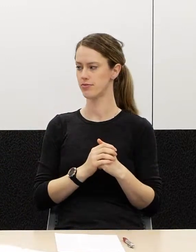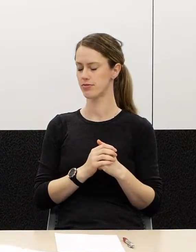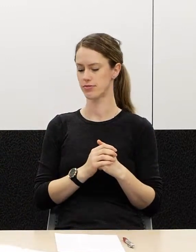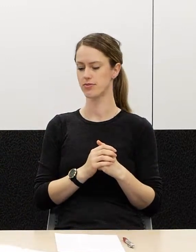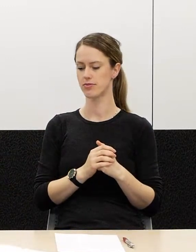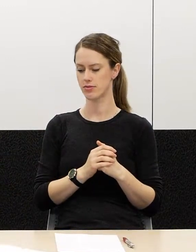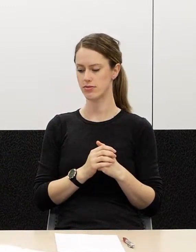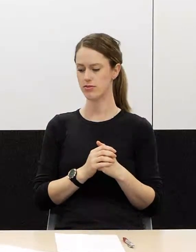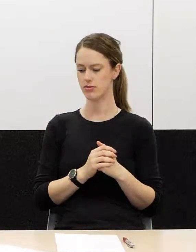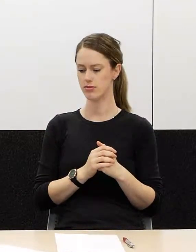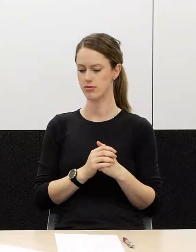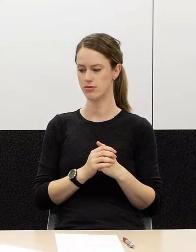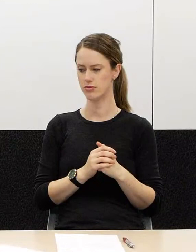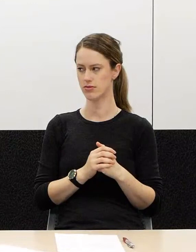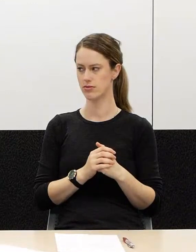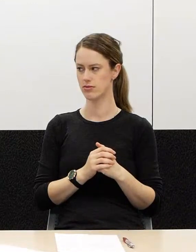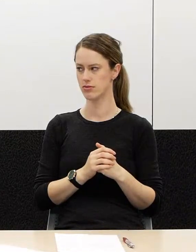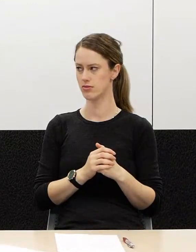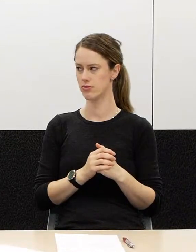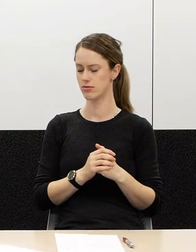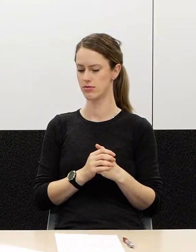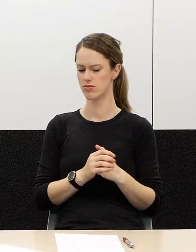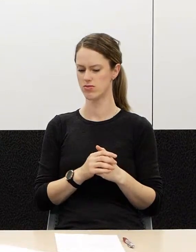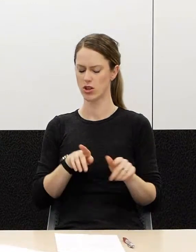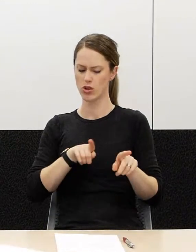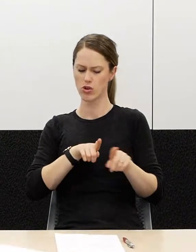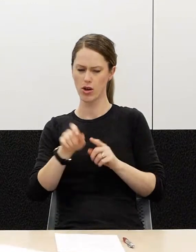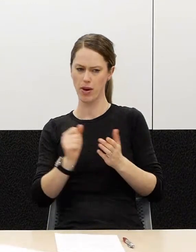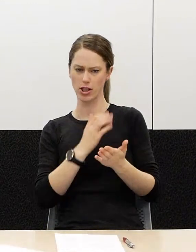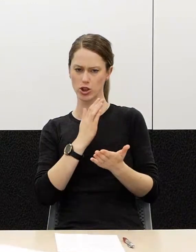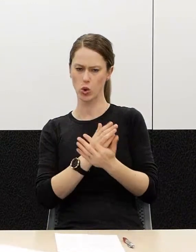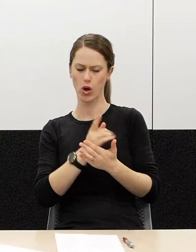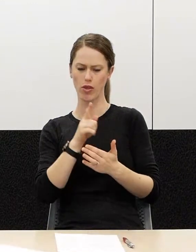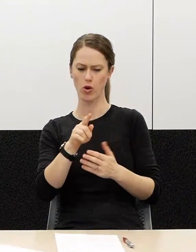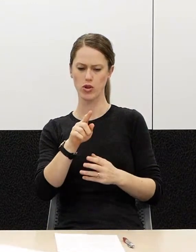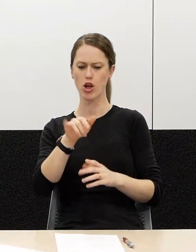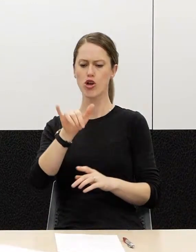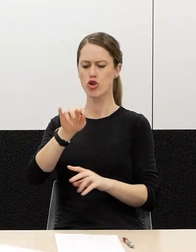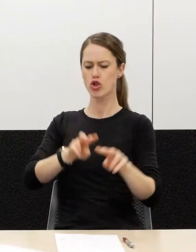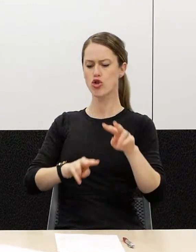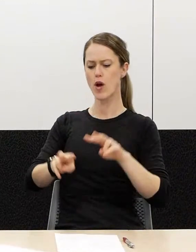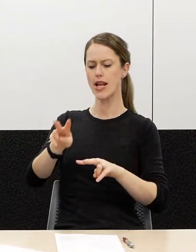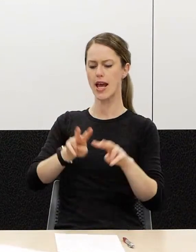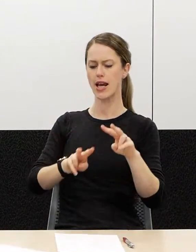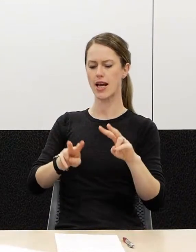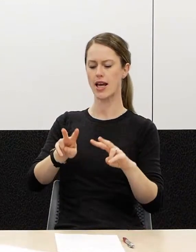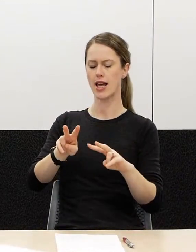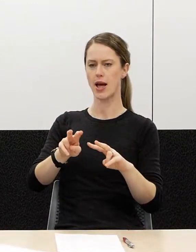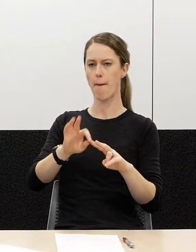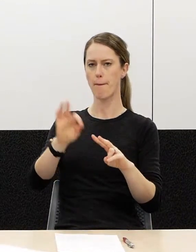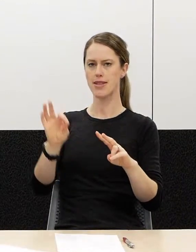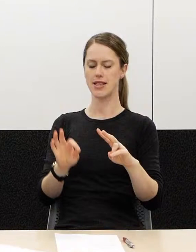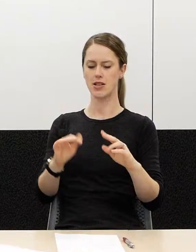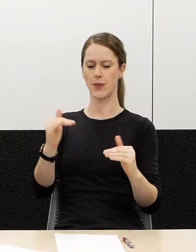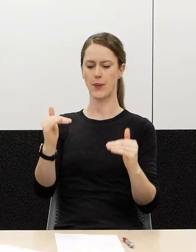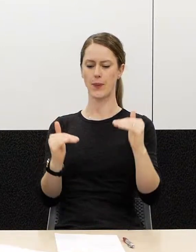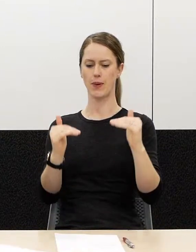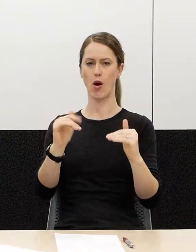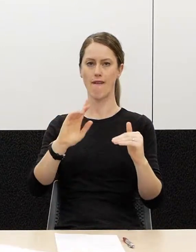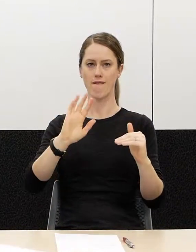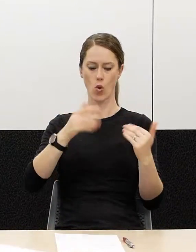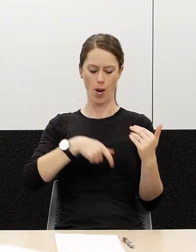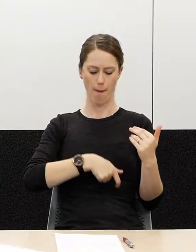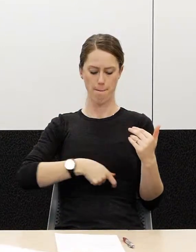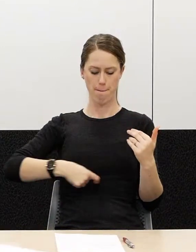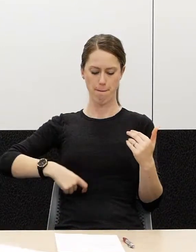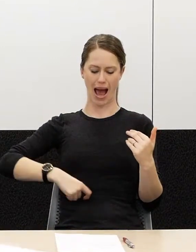so there's still work being done to try and make sure that those screening rates are equivalent. For bowel screening,